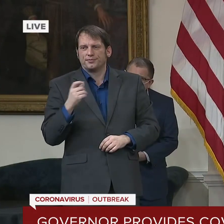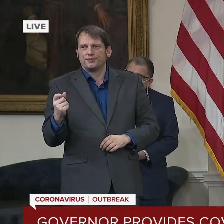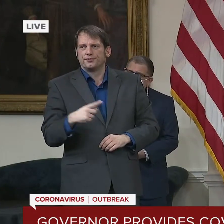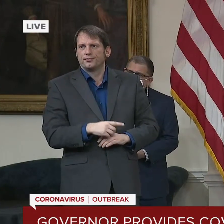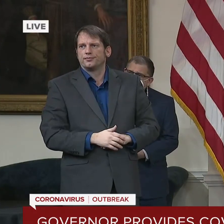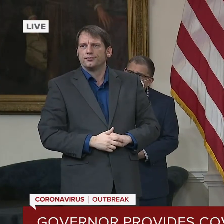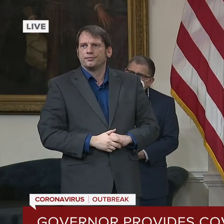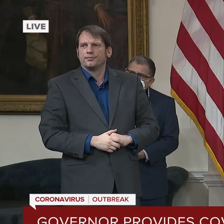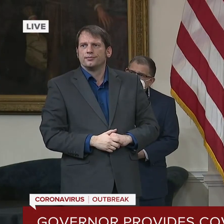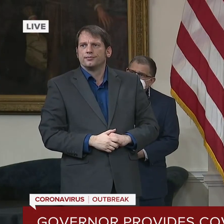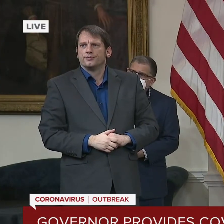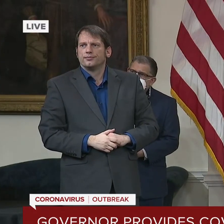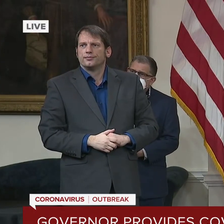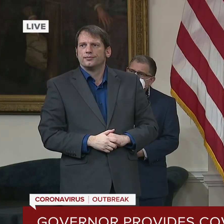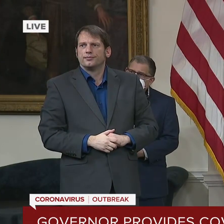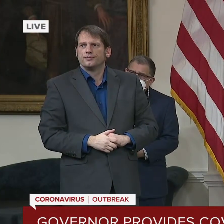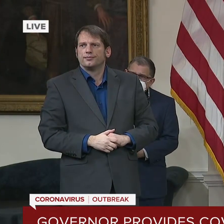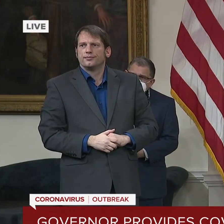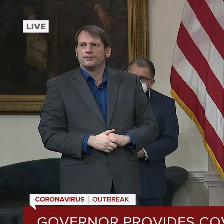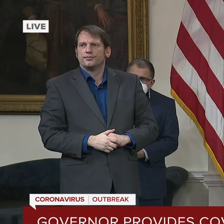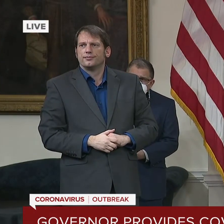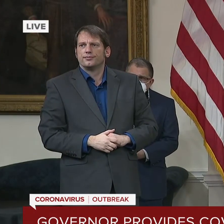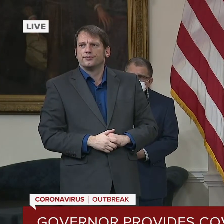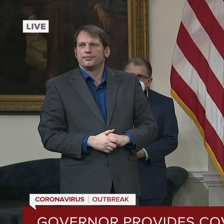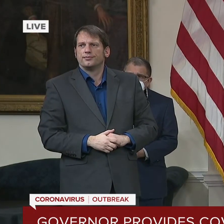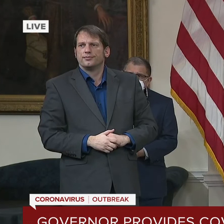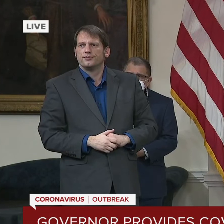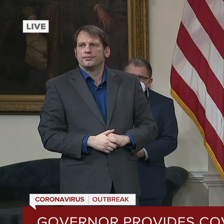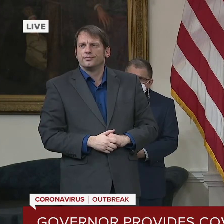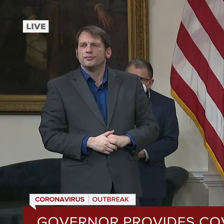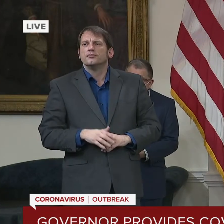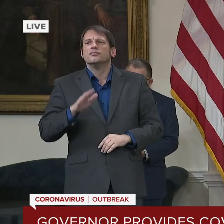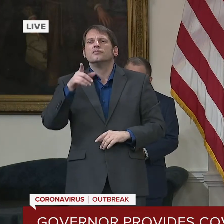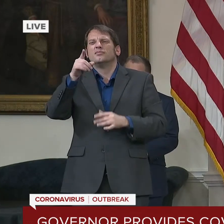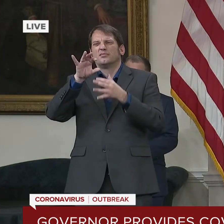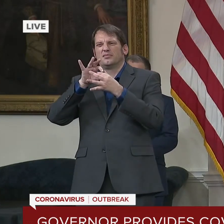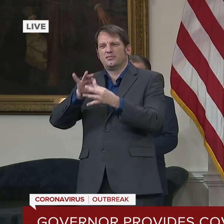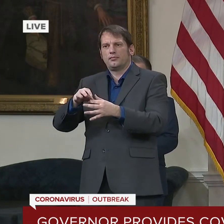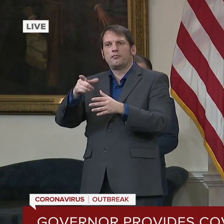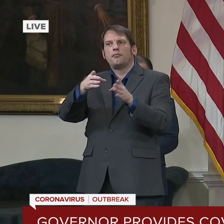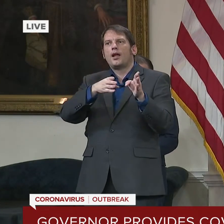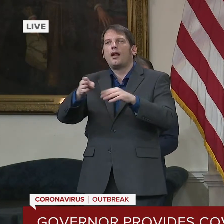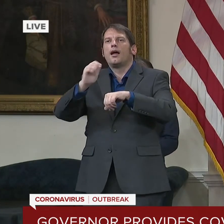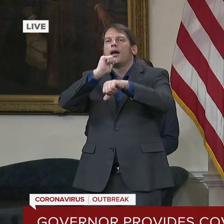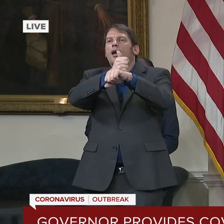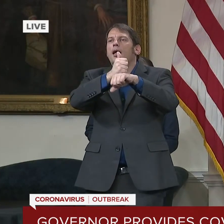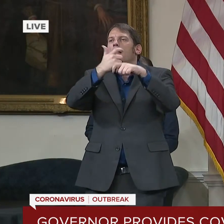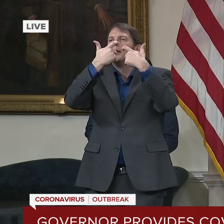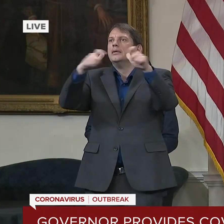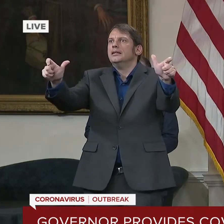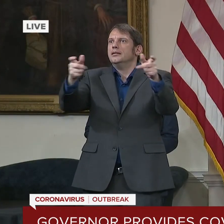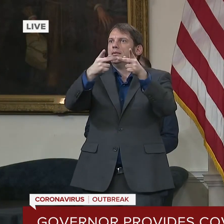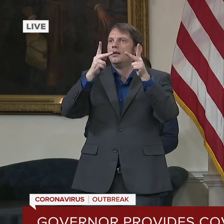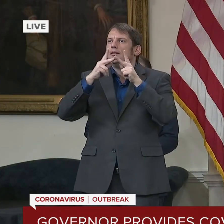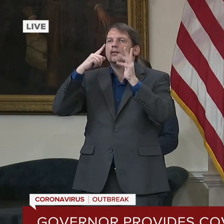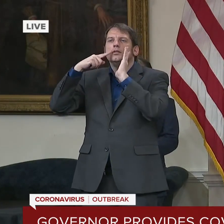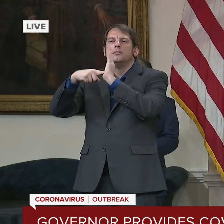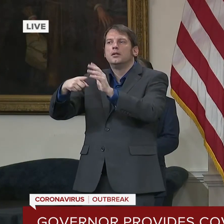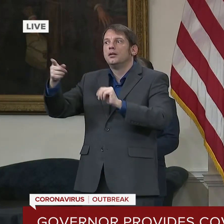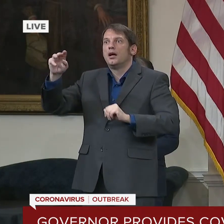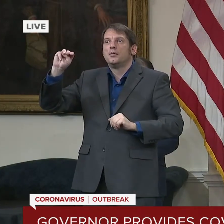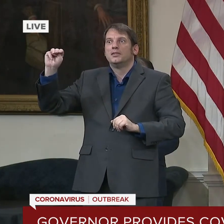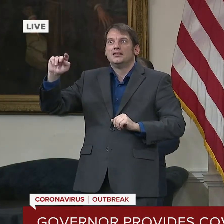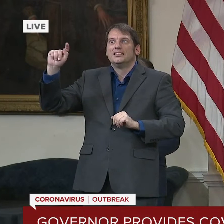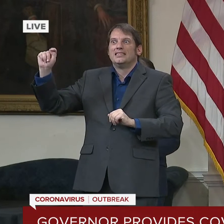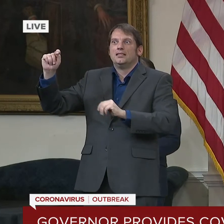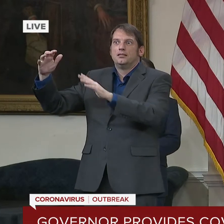address criticism of the state's mass vaccination plan, that it includes the 24 jurisdictions who, at this point, if you hear them